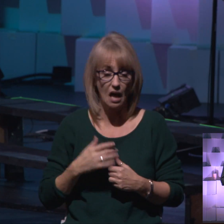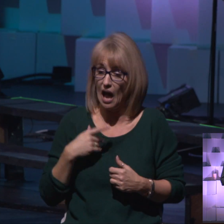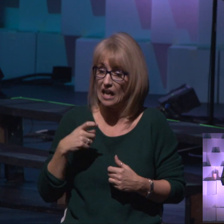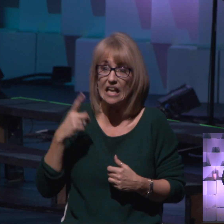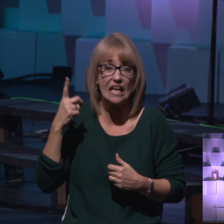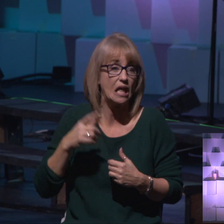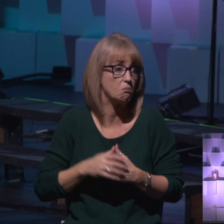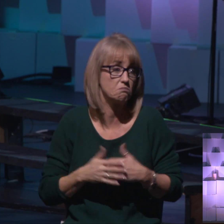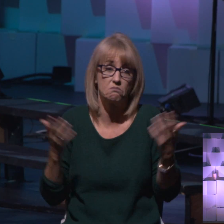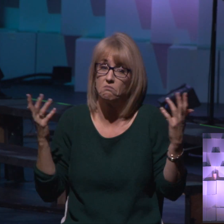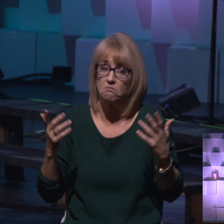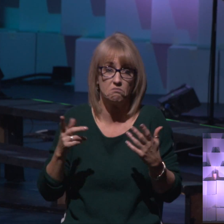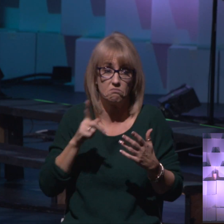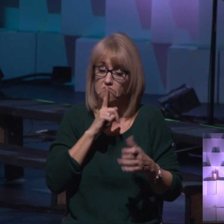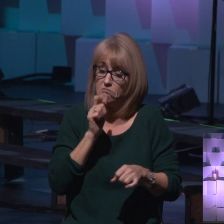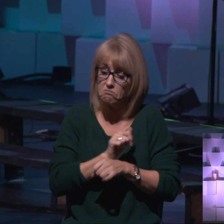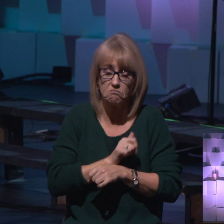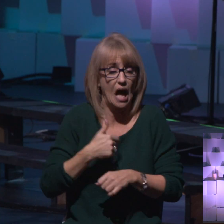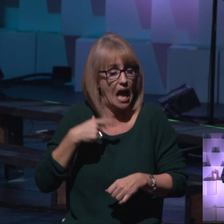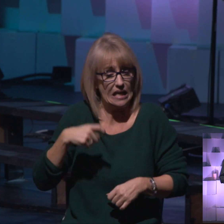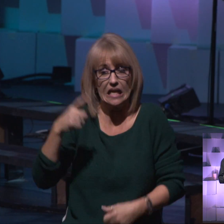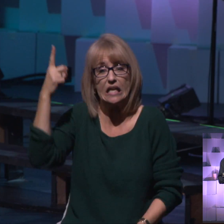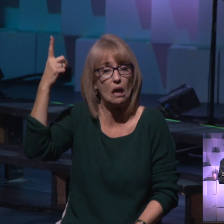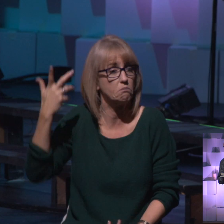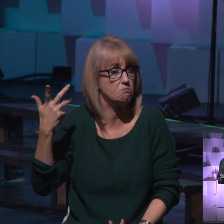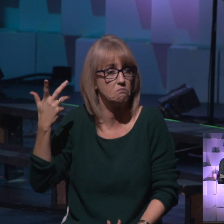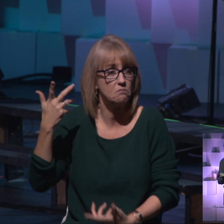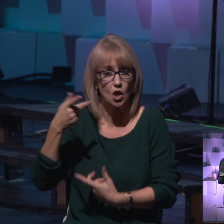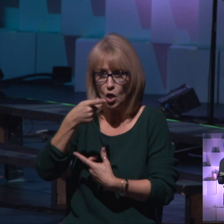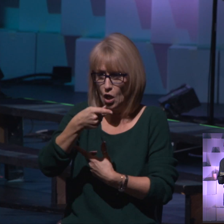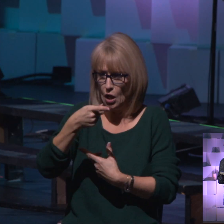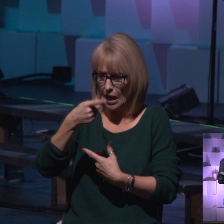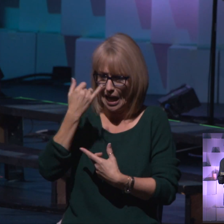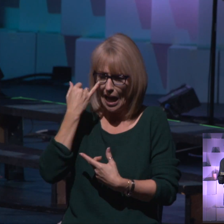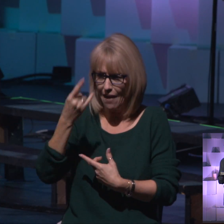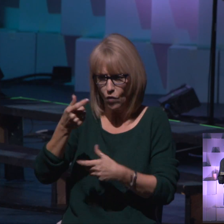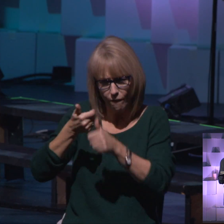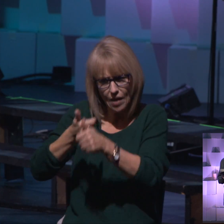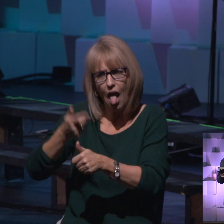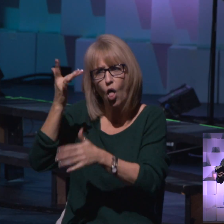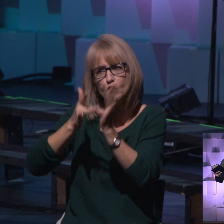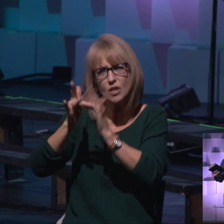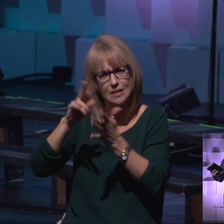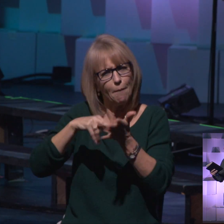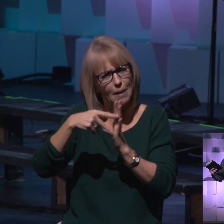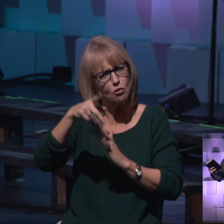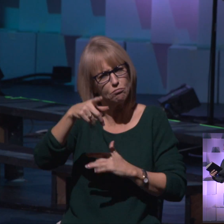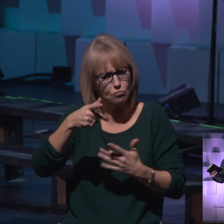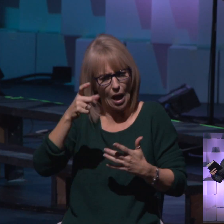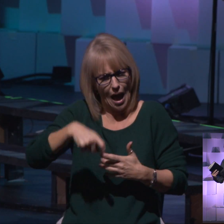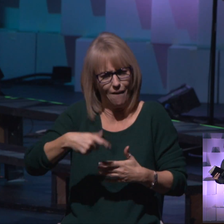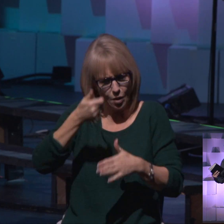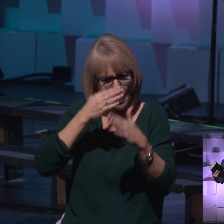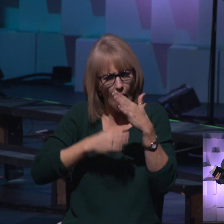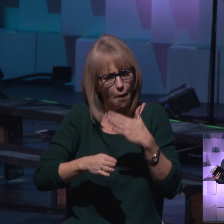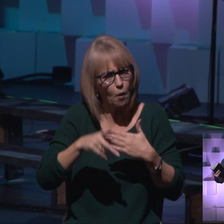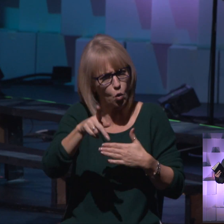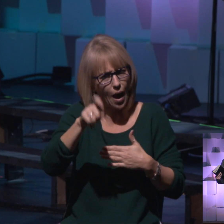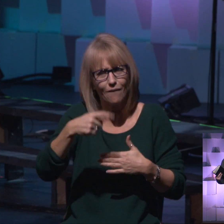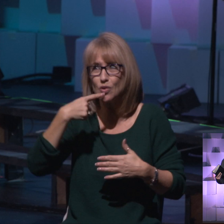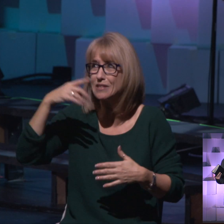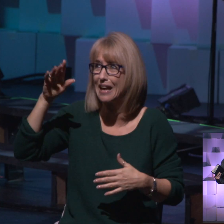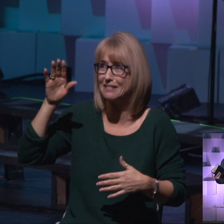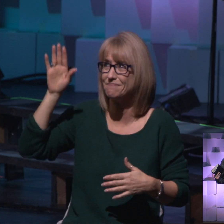I need the direction there. Now, you know, you can't become a follower of Jesus without some humility. Because you got to be able to come to him and say, I need